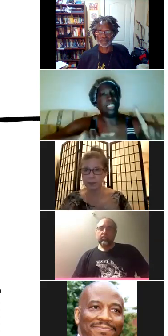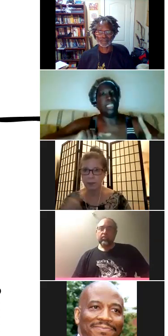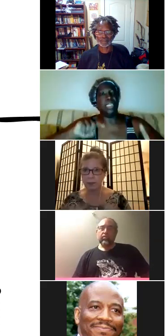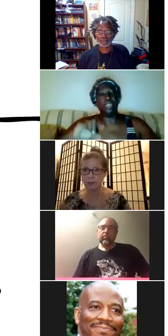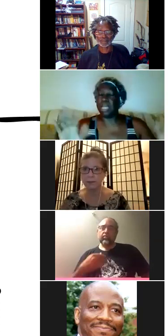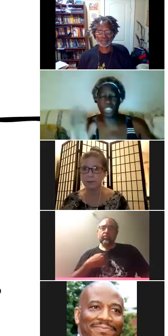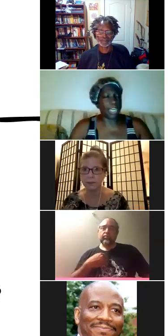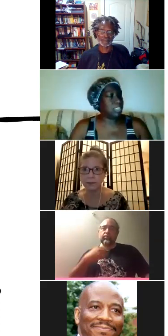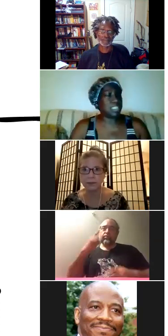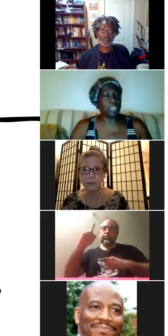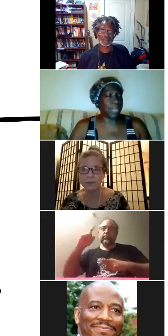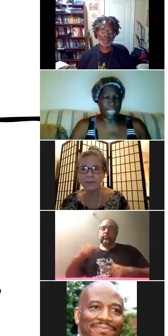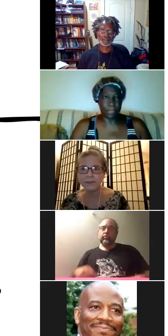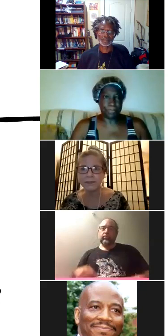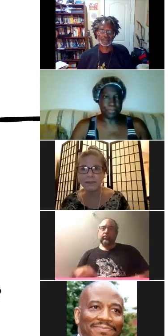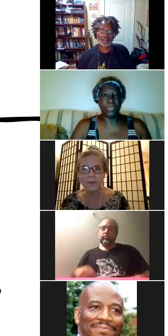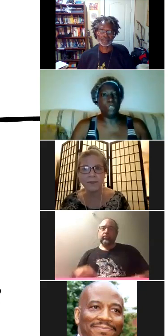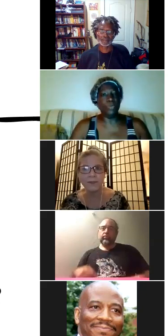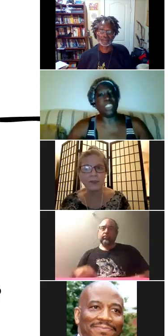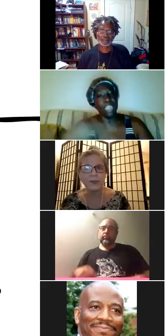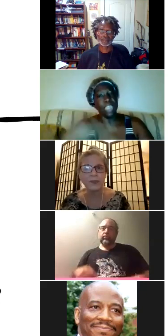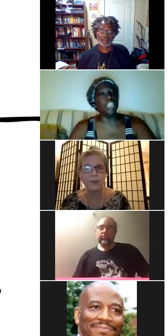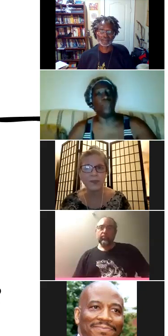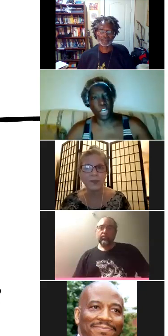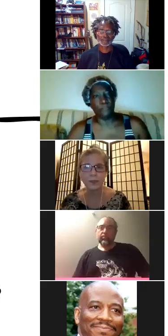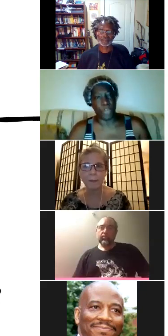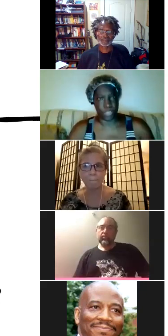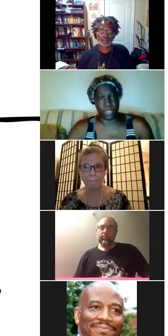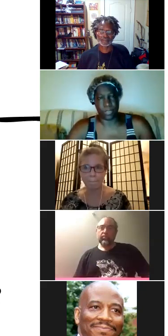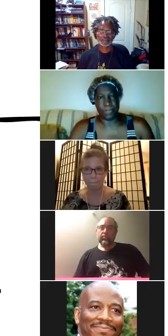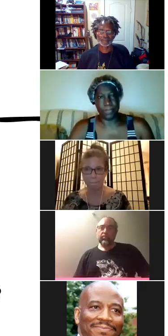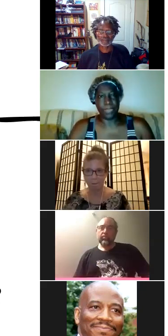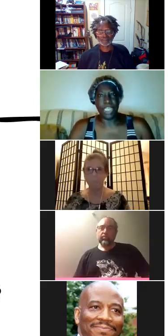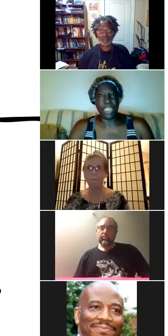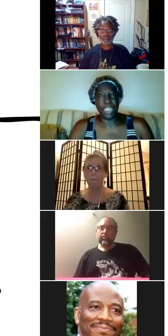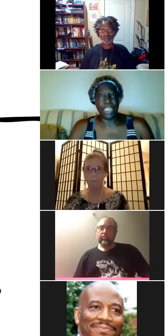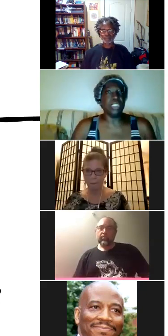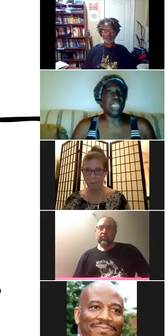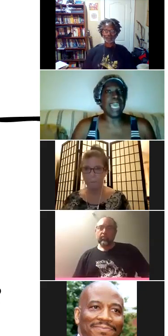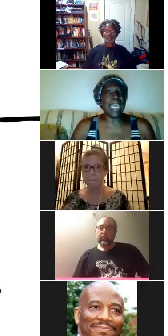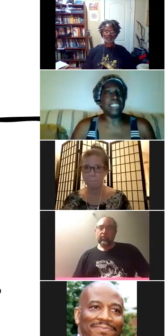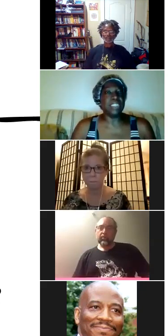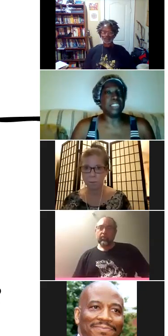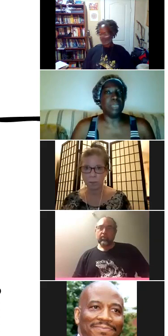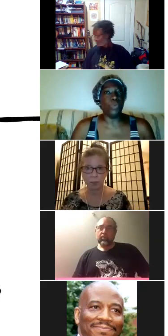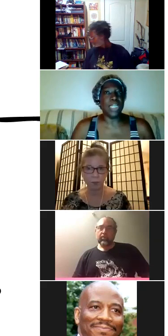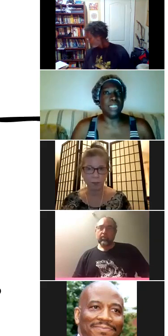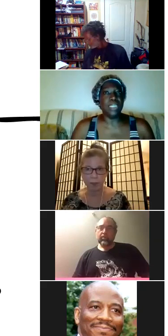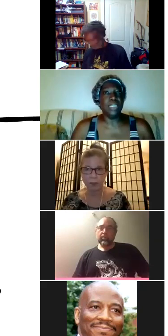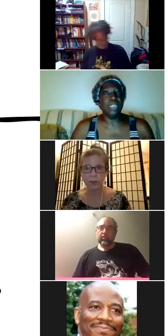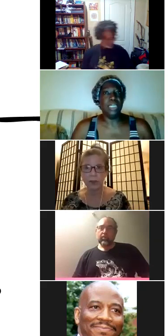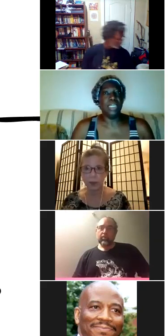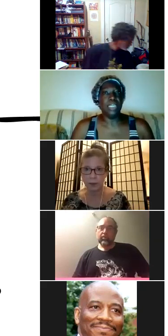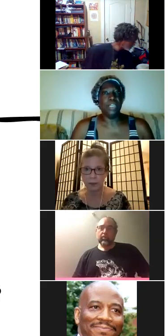sorry, that's incorrect. You would sign your word first. So if I wanted to ask